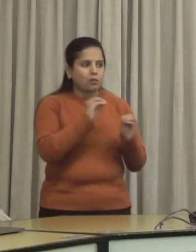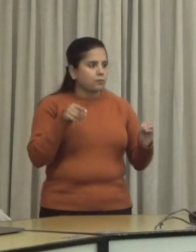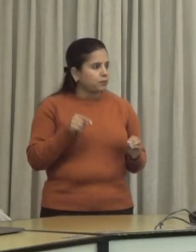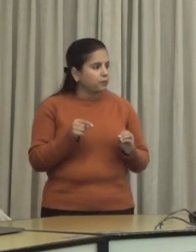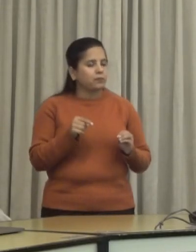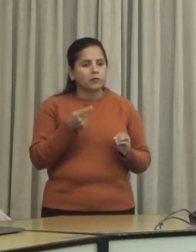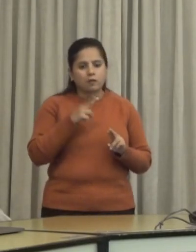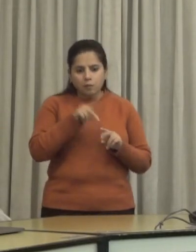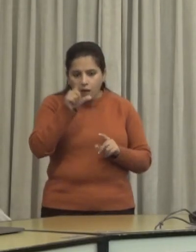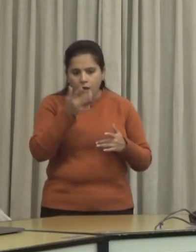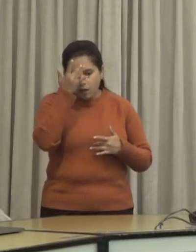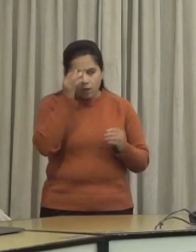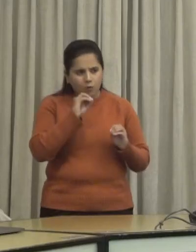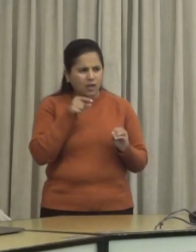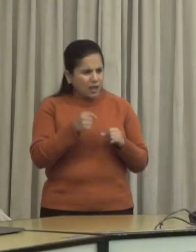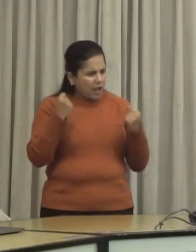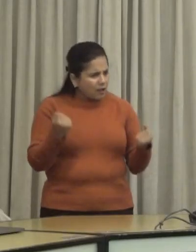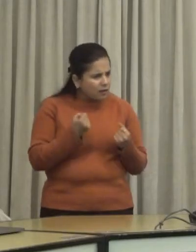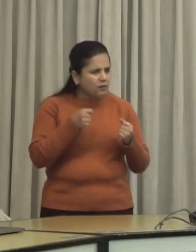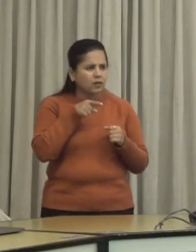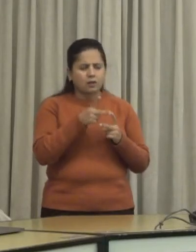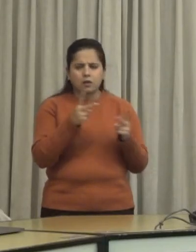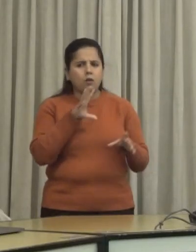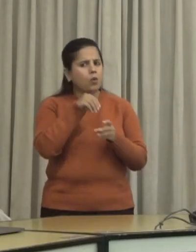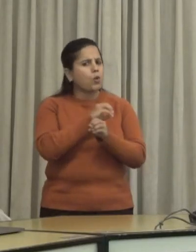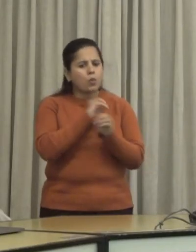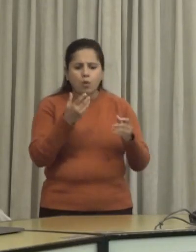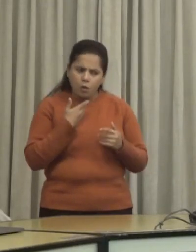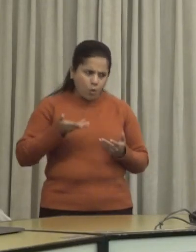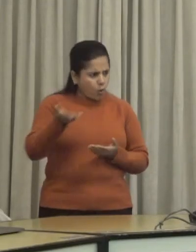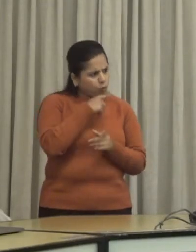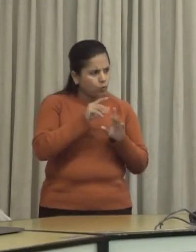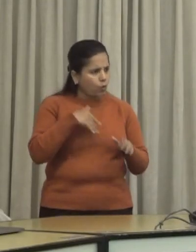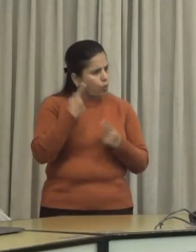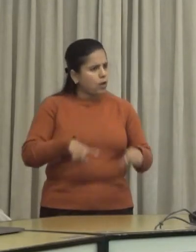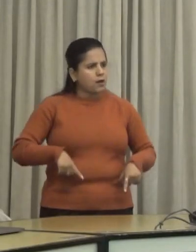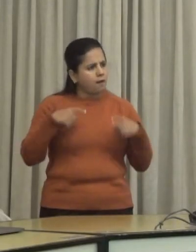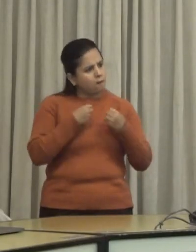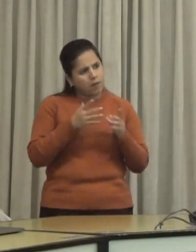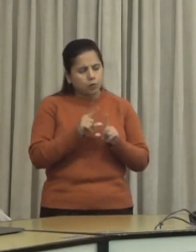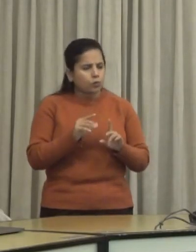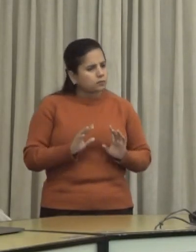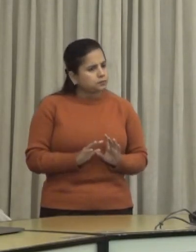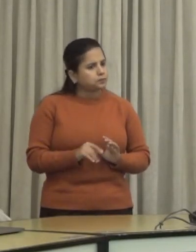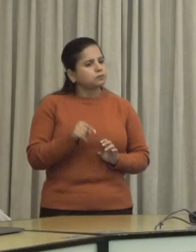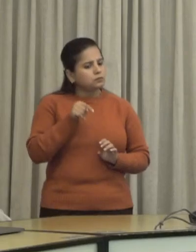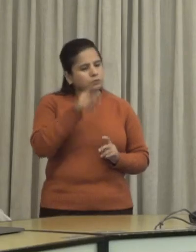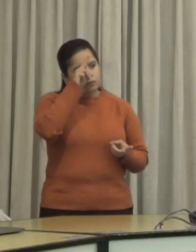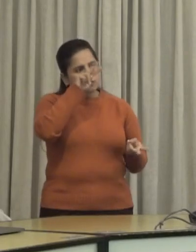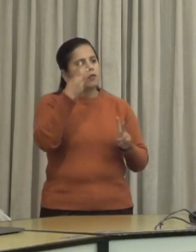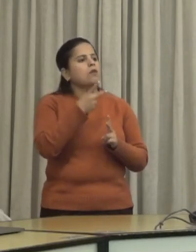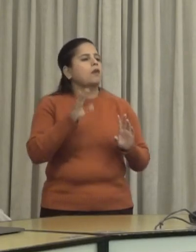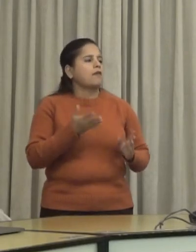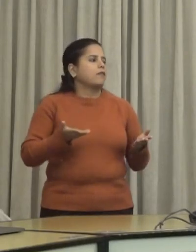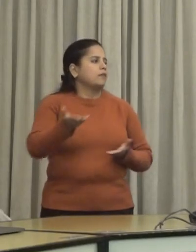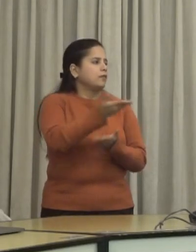terminal illness. That is not an active euthanasia by any stretch of imagination. We all do it in everyday life. So this is the misunderstanding we